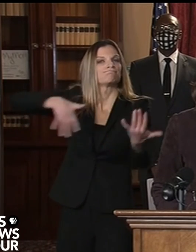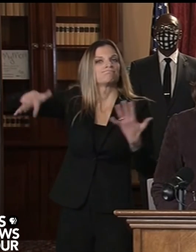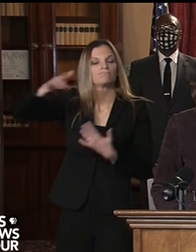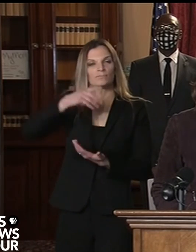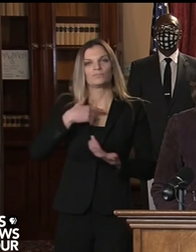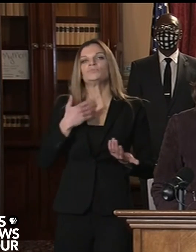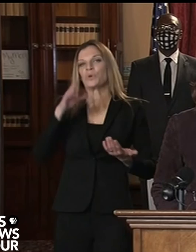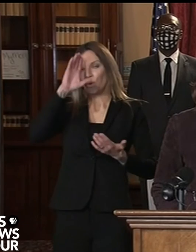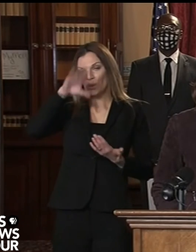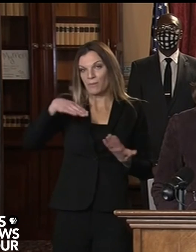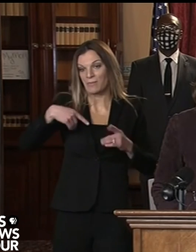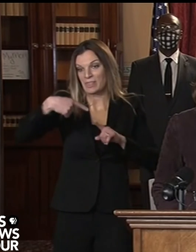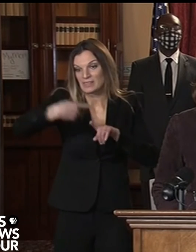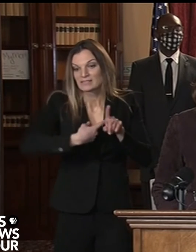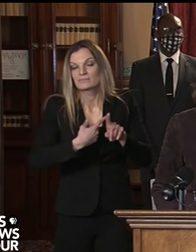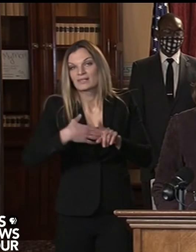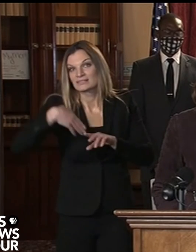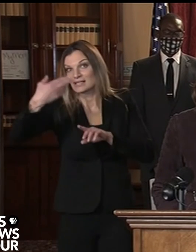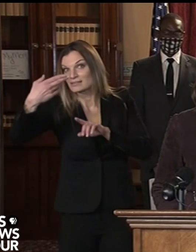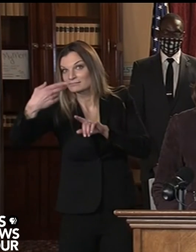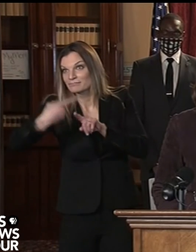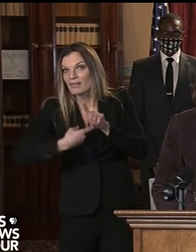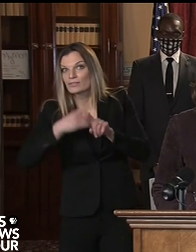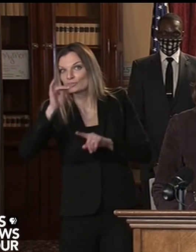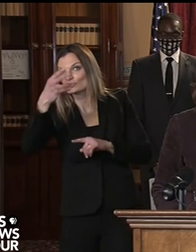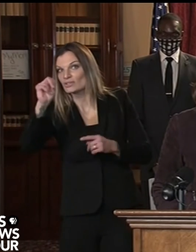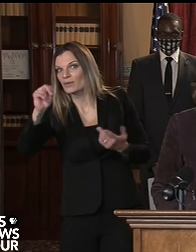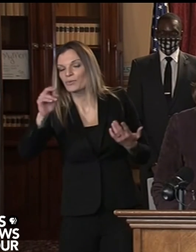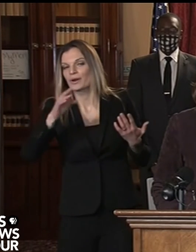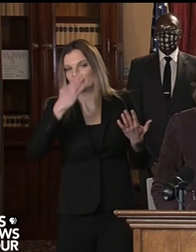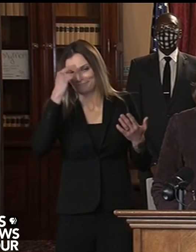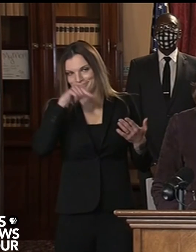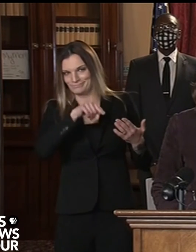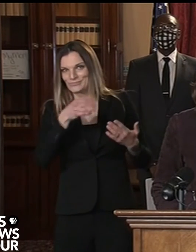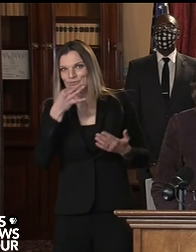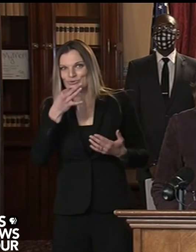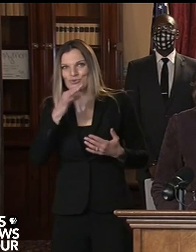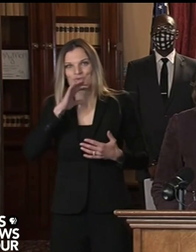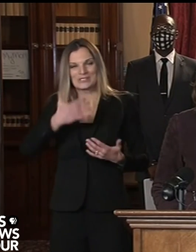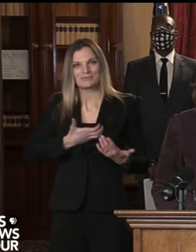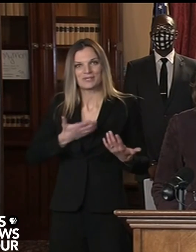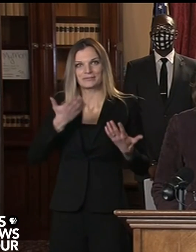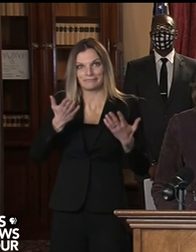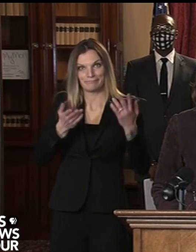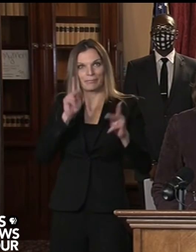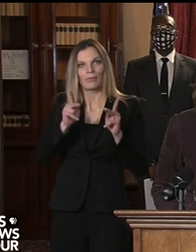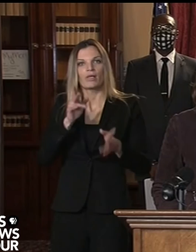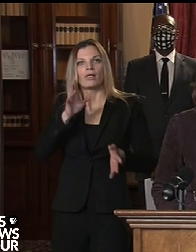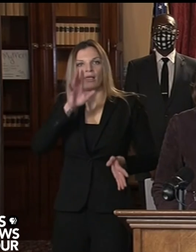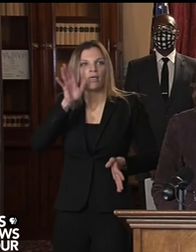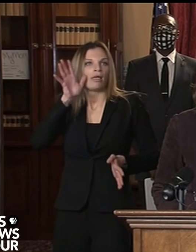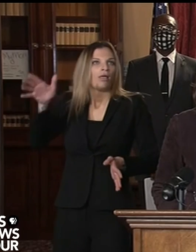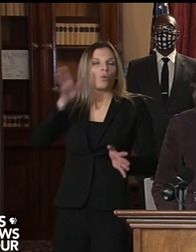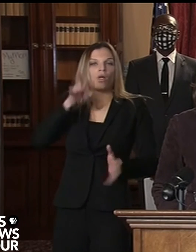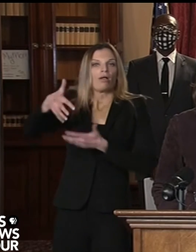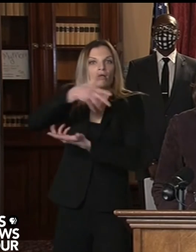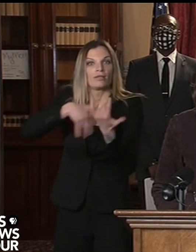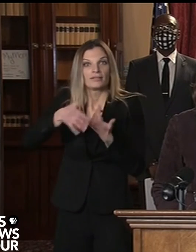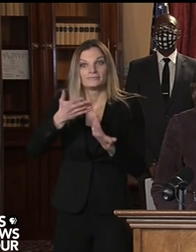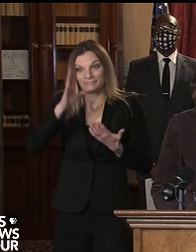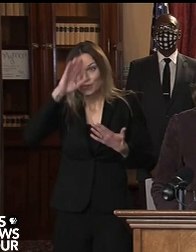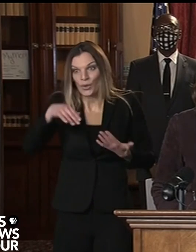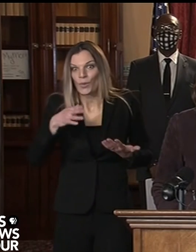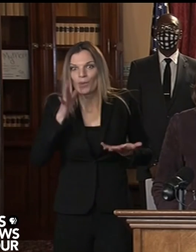month and possibly next month with the advent of Christmas potentially spreading